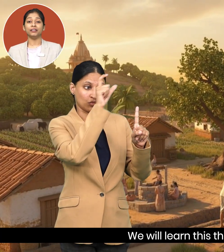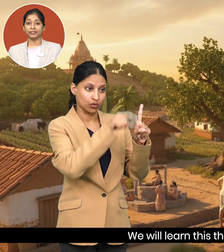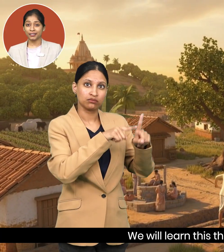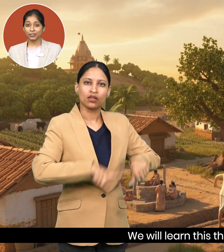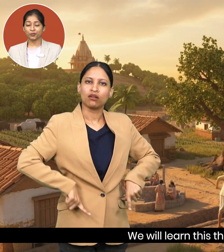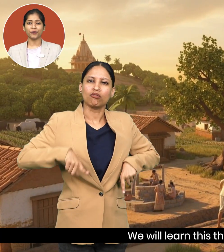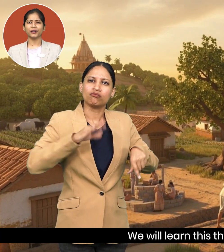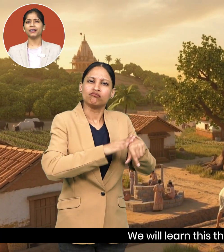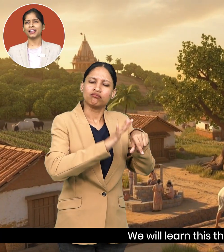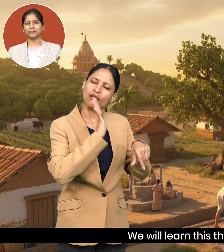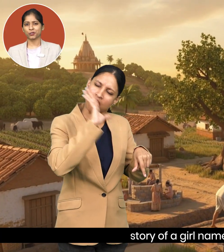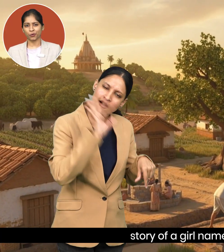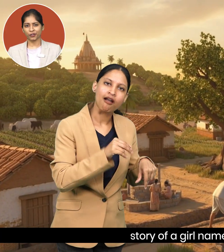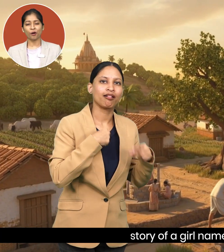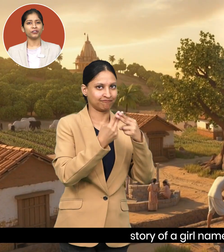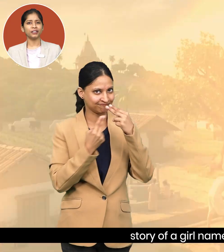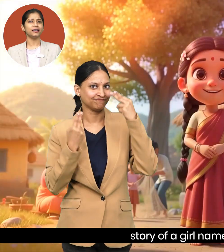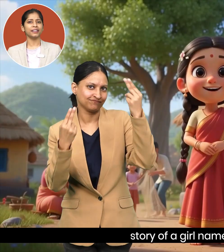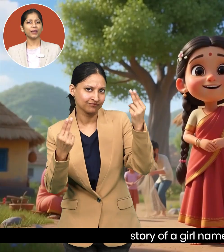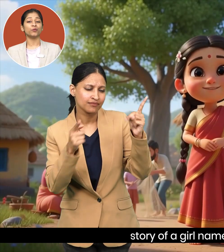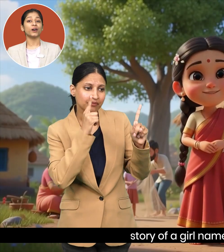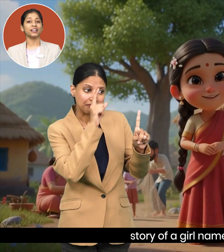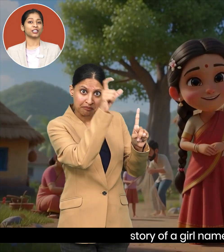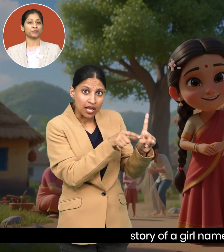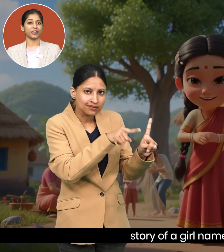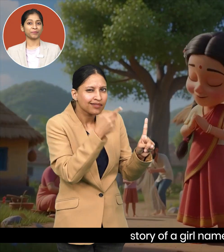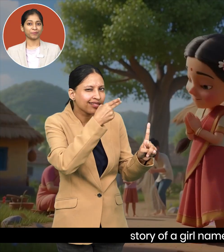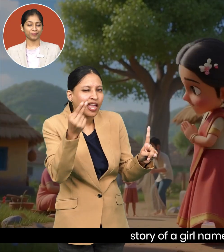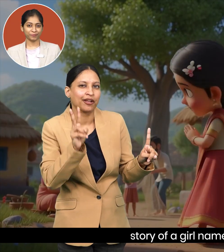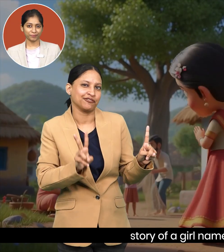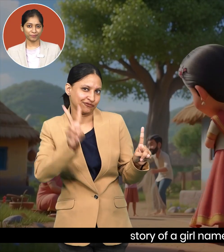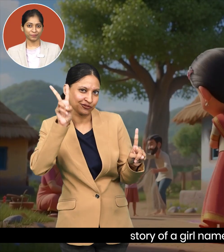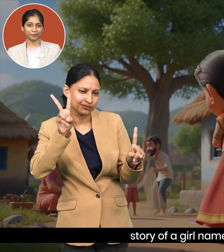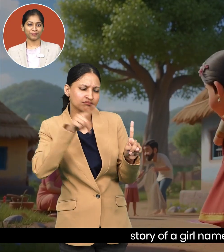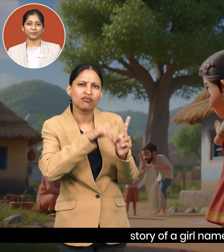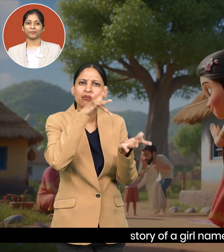We will learn this through a real life story of a girl named Varalakshmi